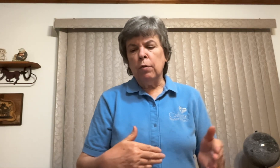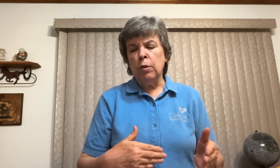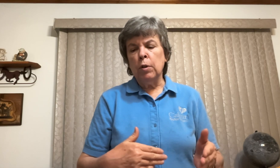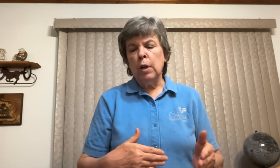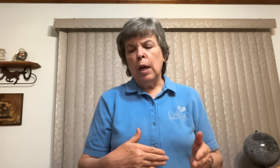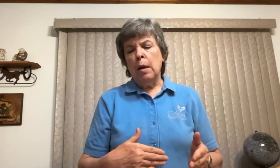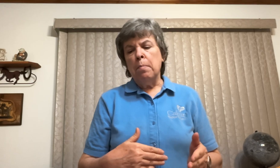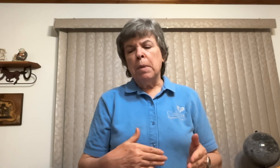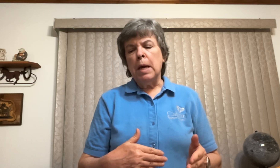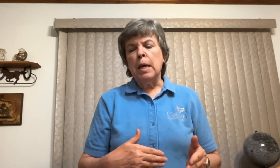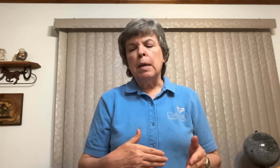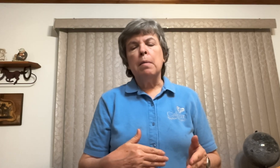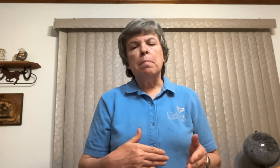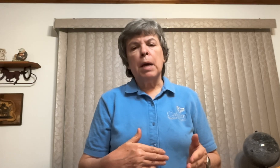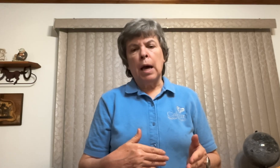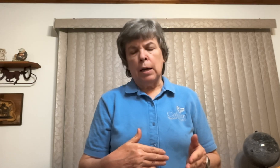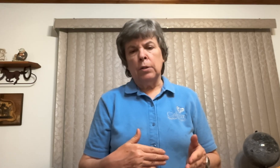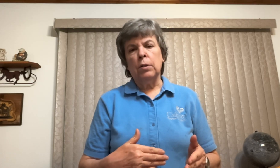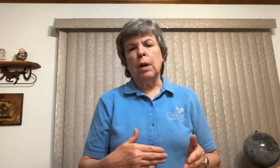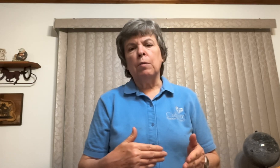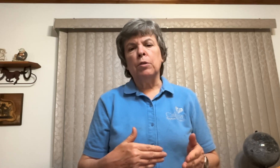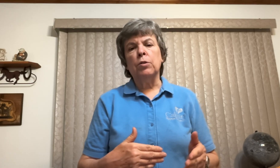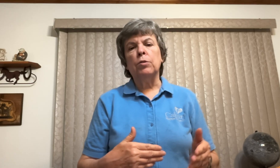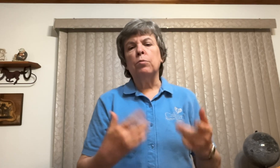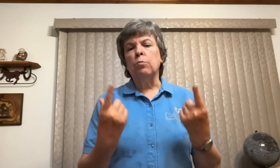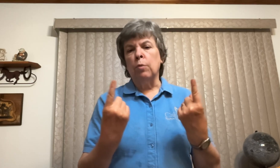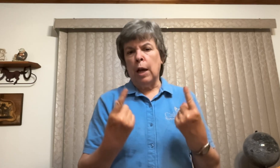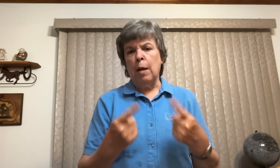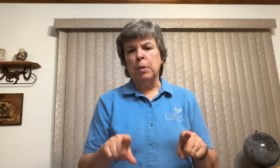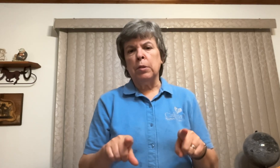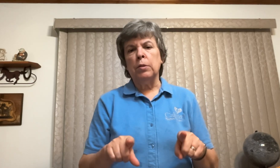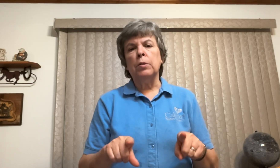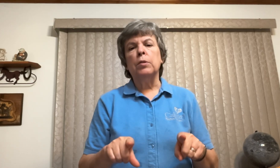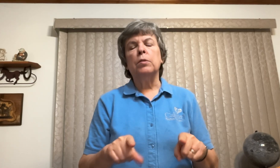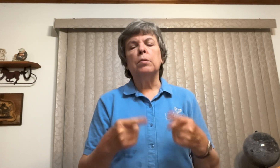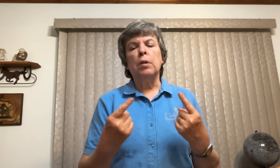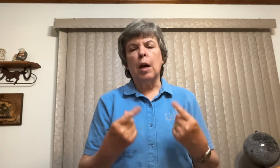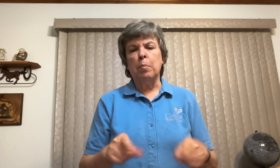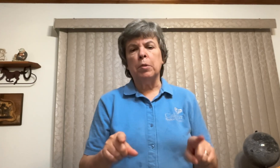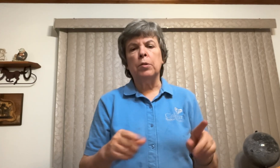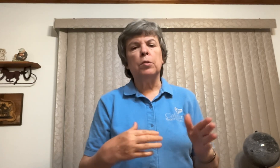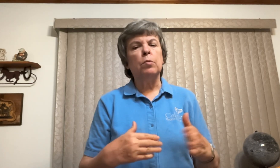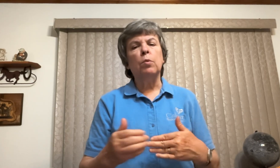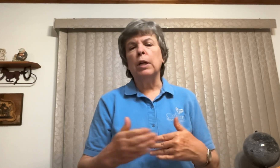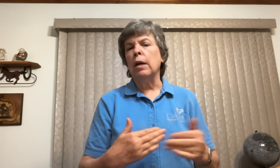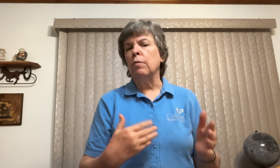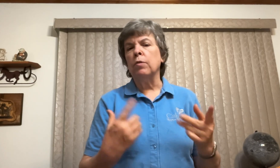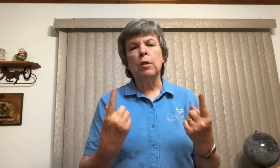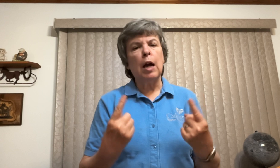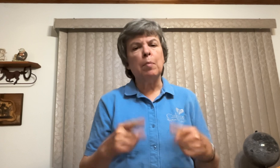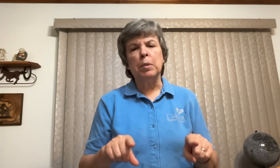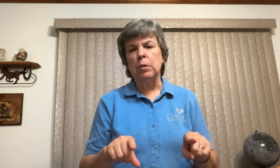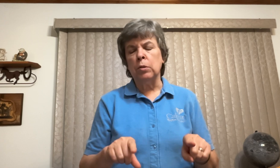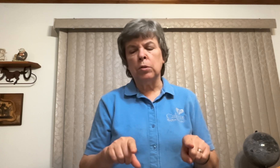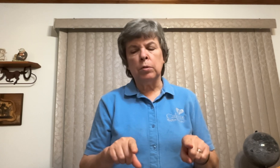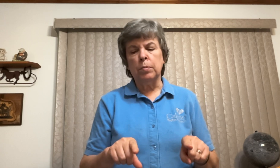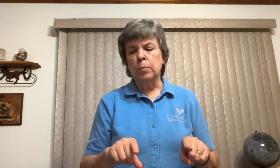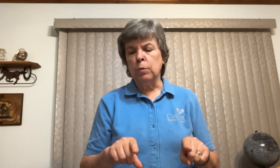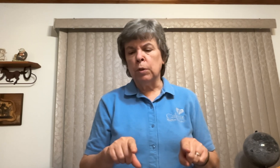Whatever may pass. I would just do happens. This happens. So whatever happens, whatever